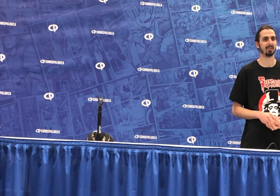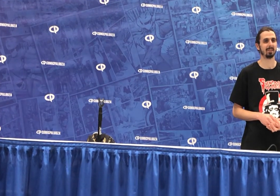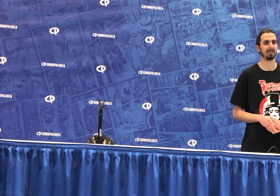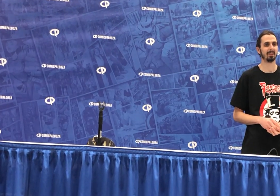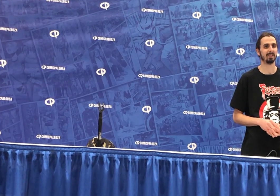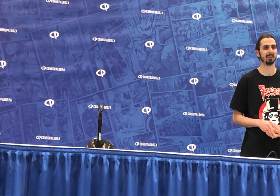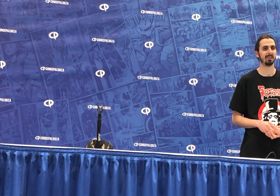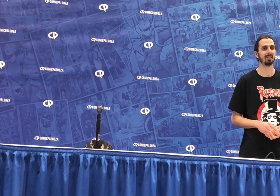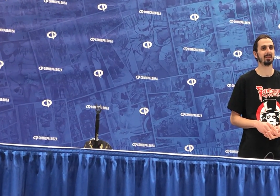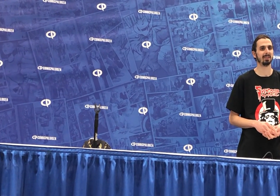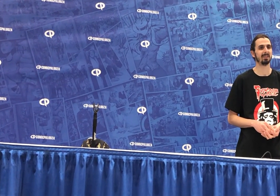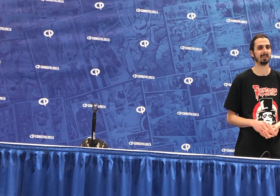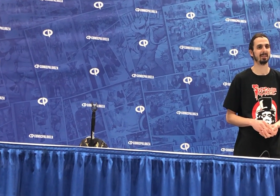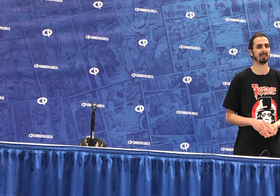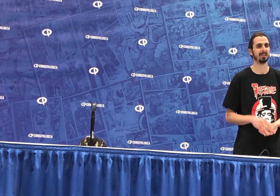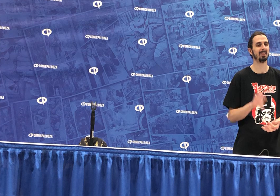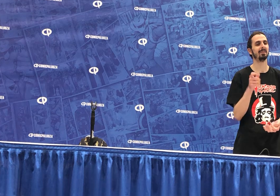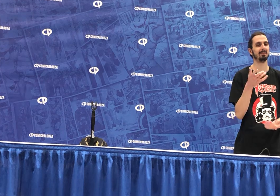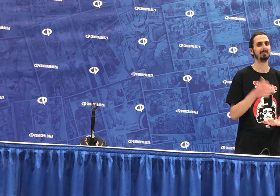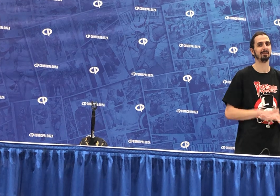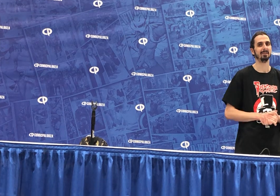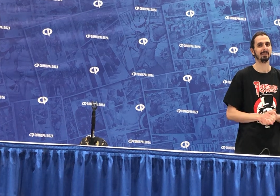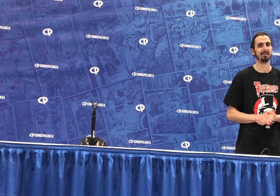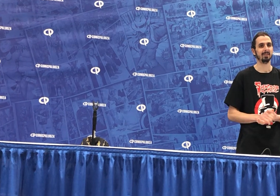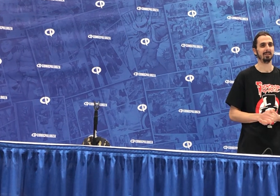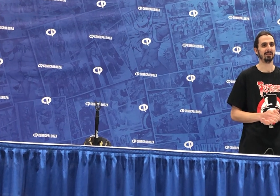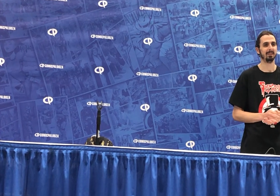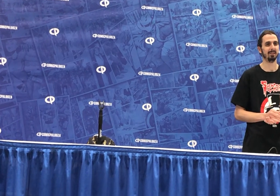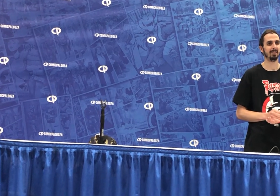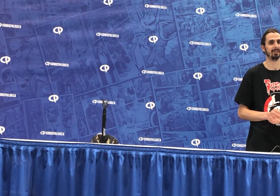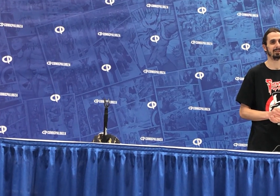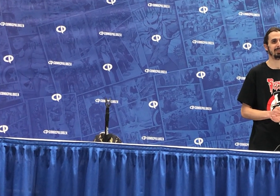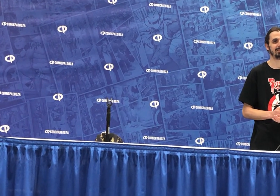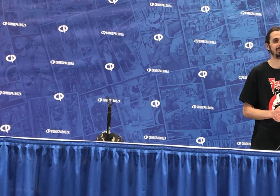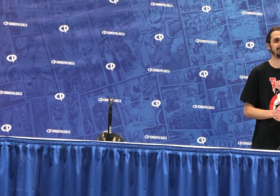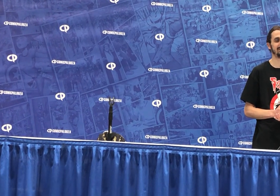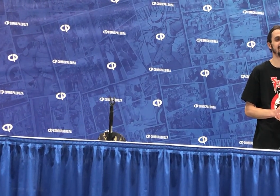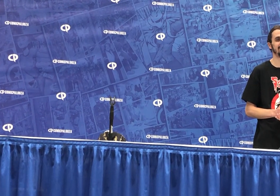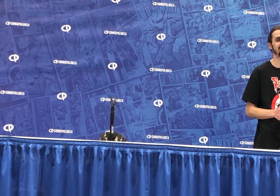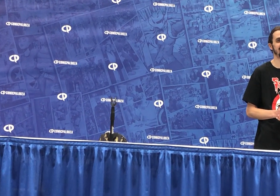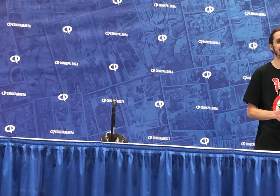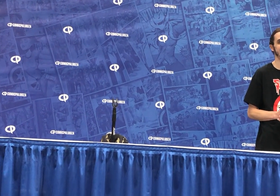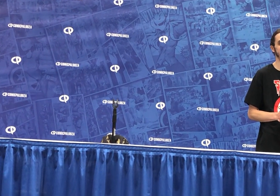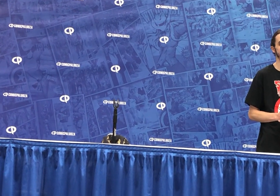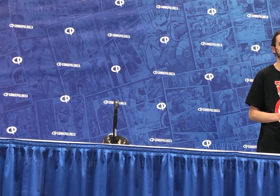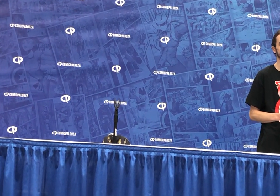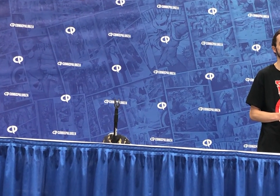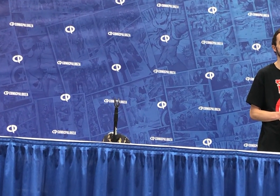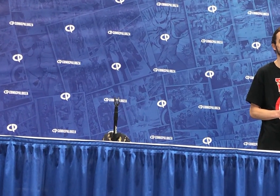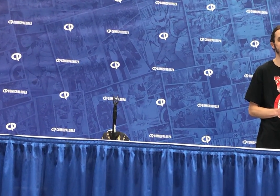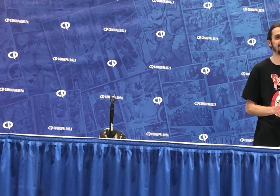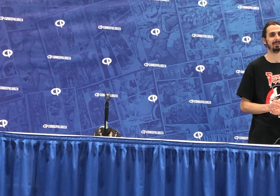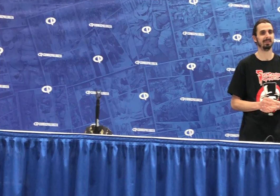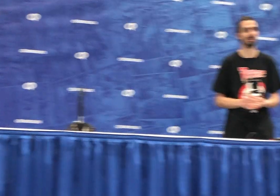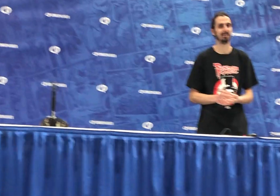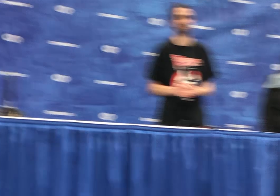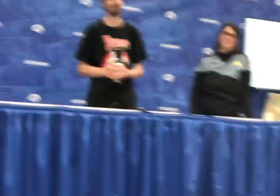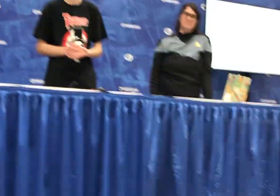And I like Has-Been Hotel. But I also like fantasy like Star Trek too, or sci-fi rather.